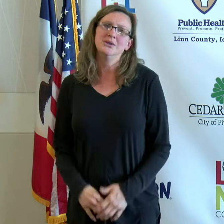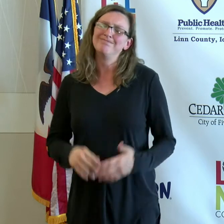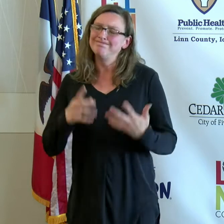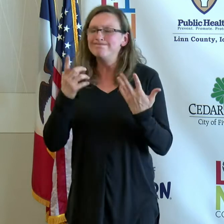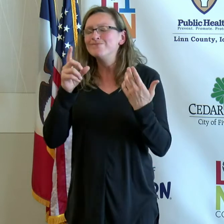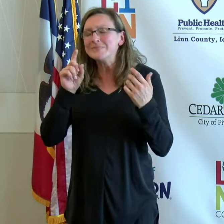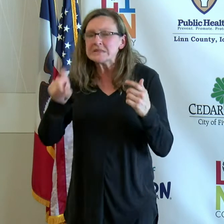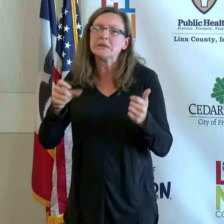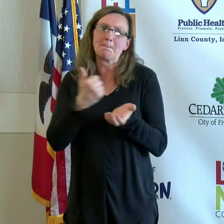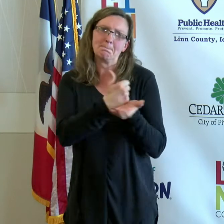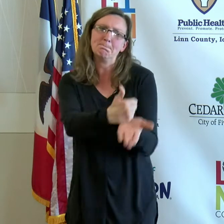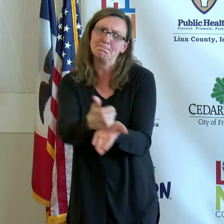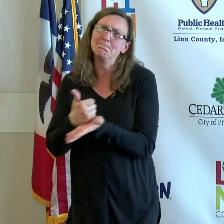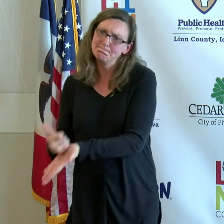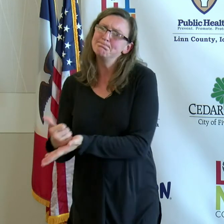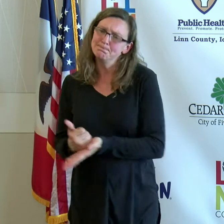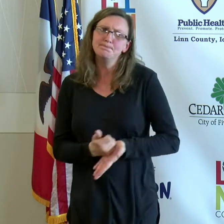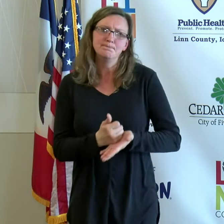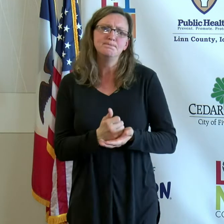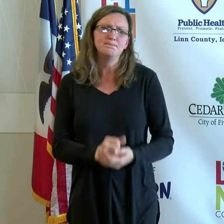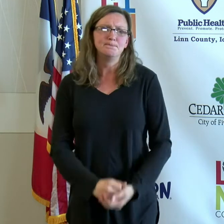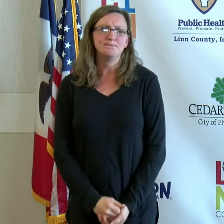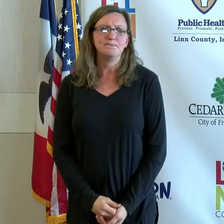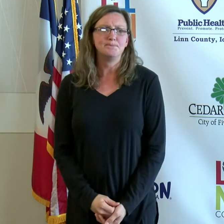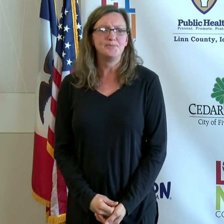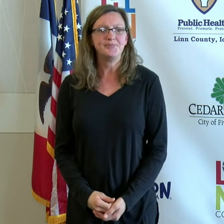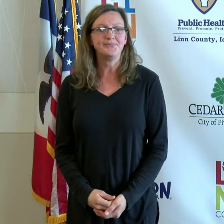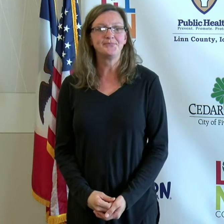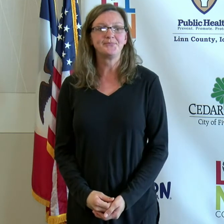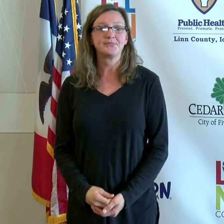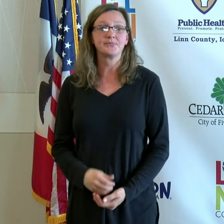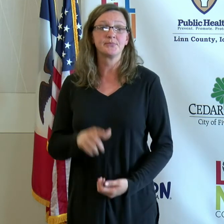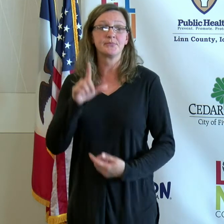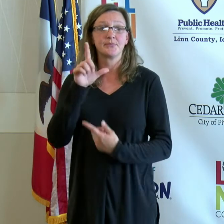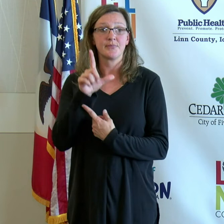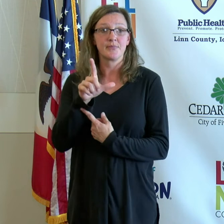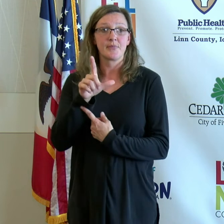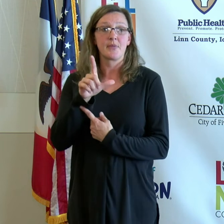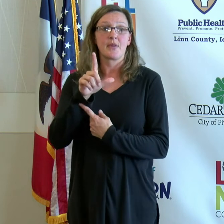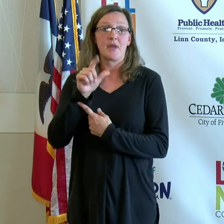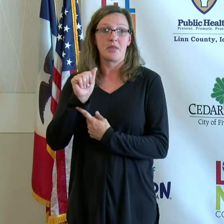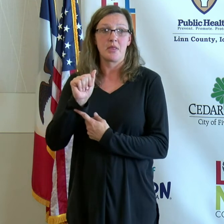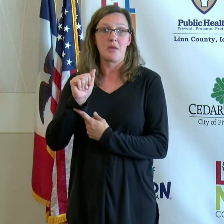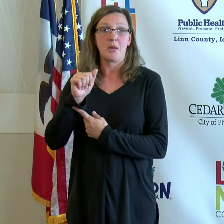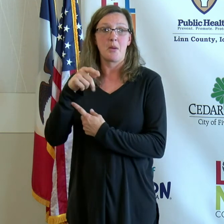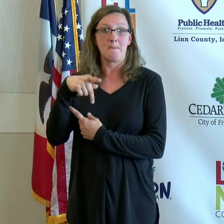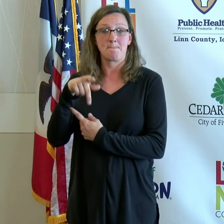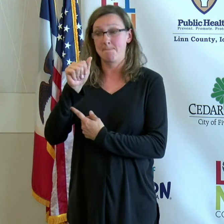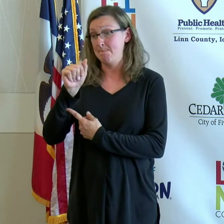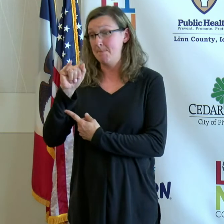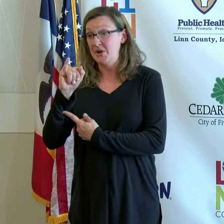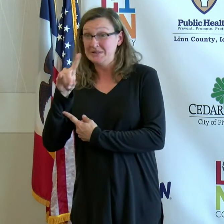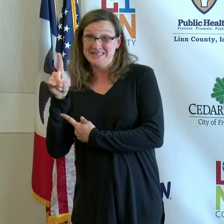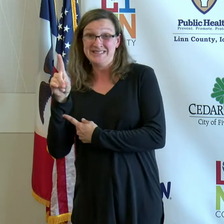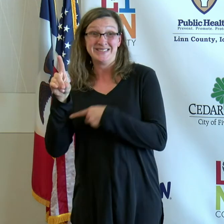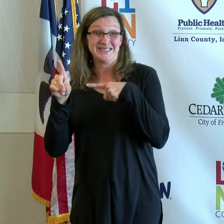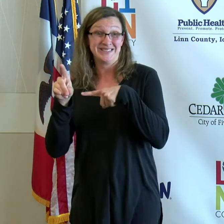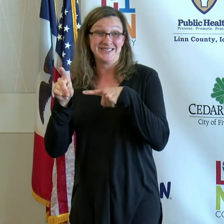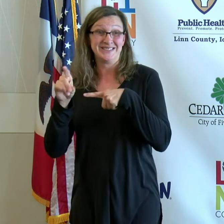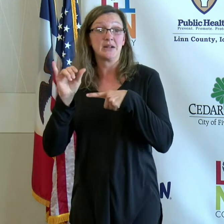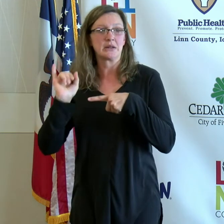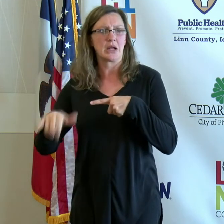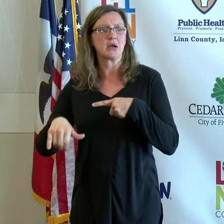and plan forward is Linn Area Partners Active in Disaster, or LAP Aid. It consists of